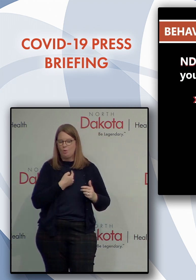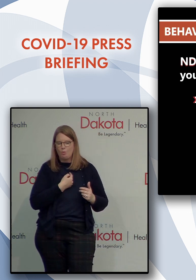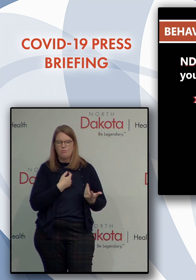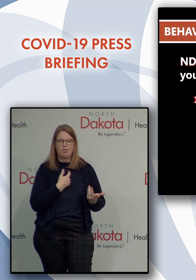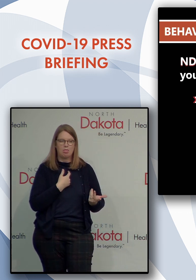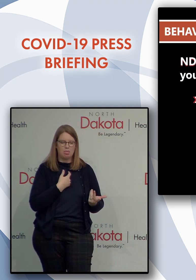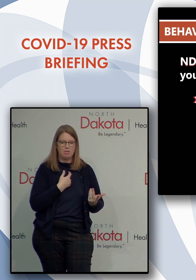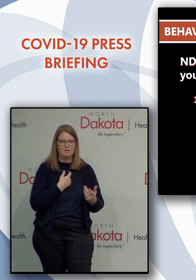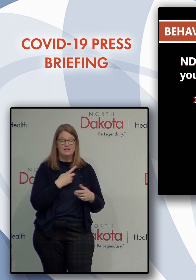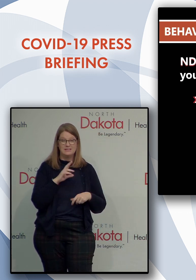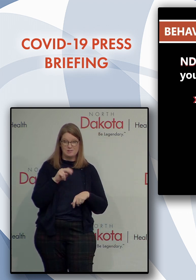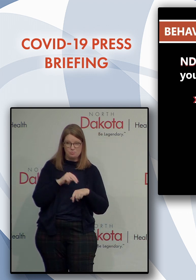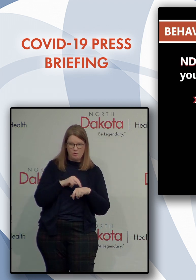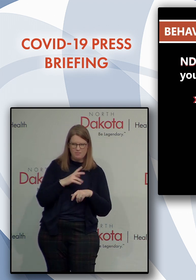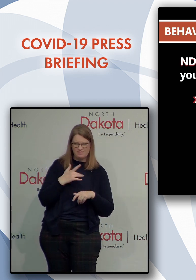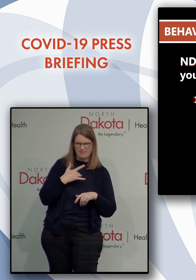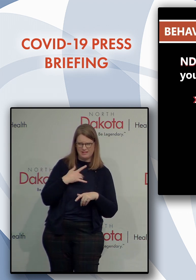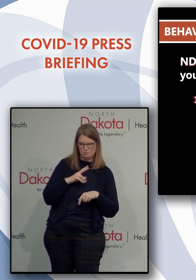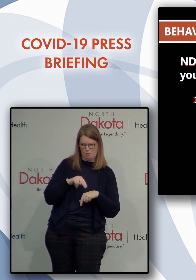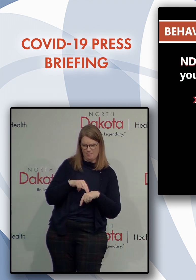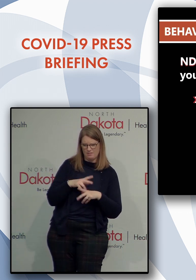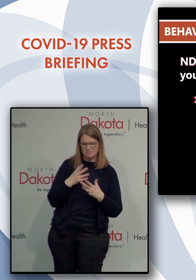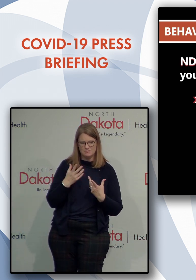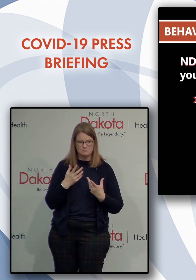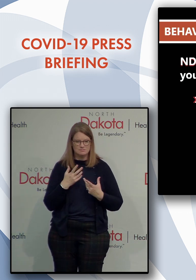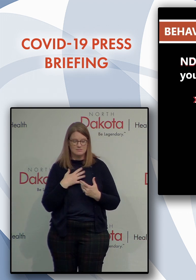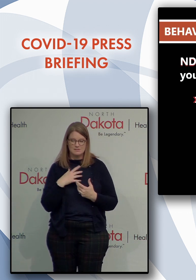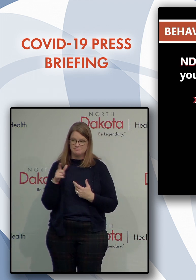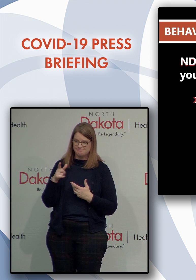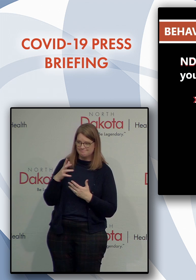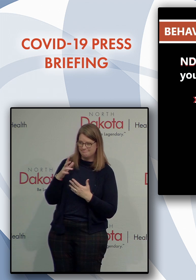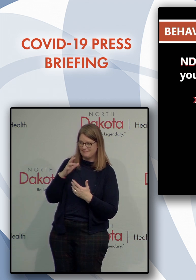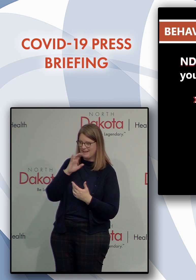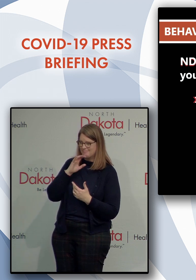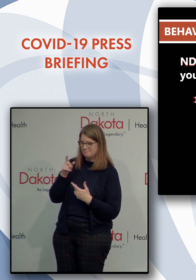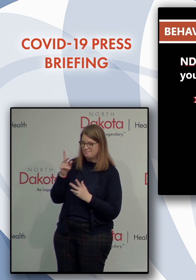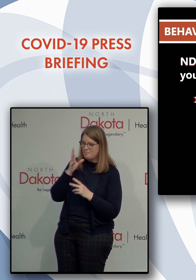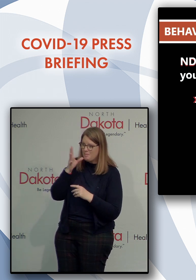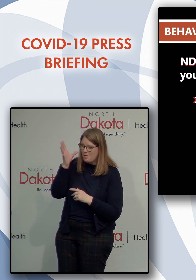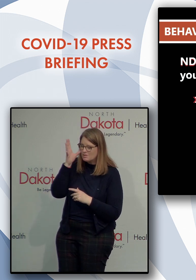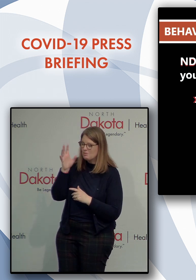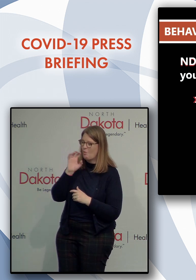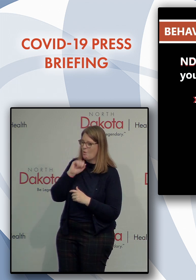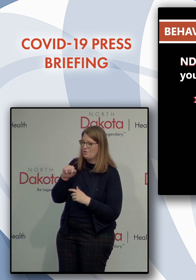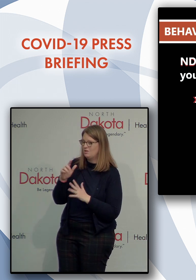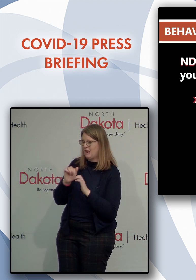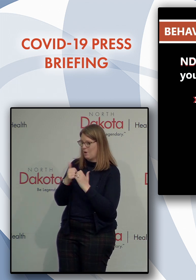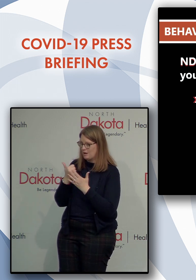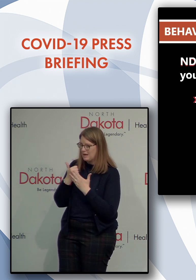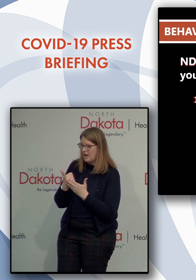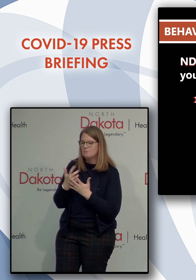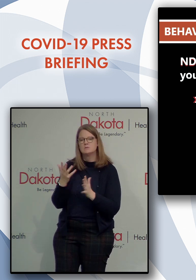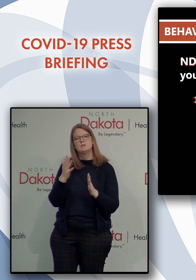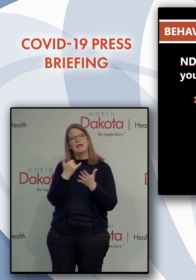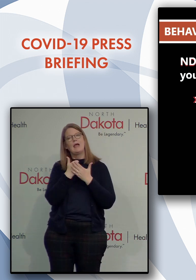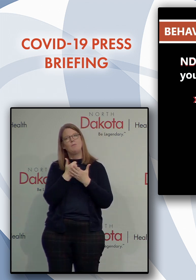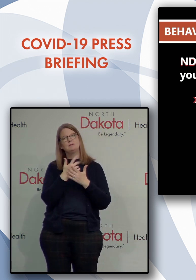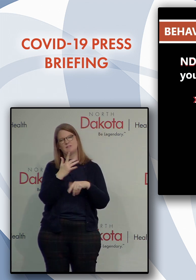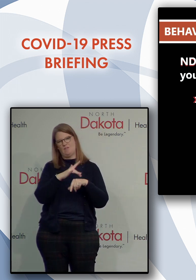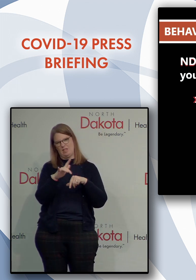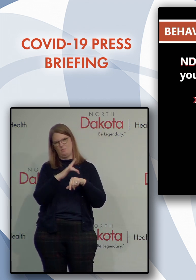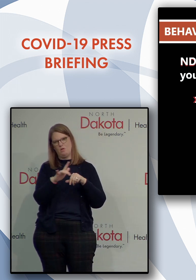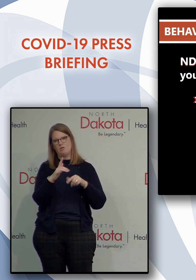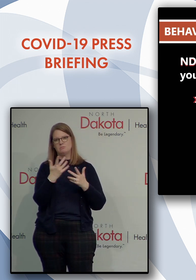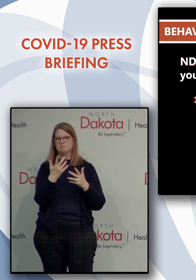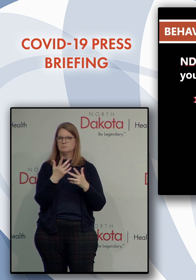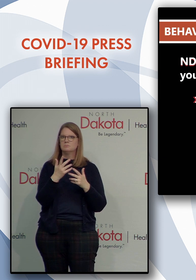Is it normal to have these feelings? How can I find help for my aging parents? We want people to know that help is here. The North Dakota Behavioral Health can